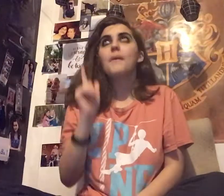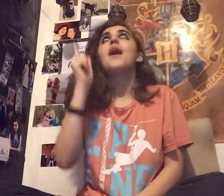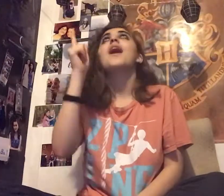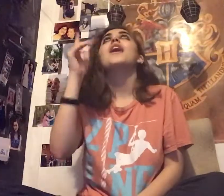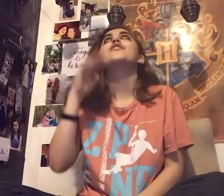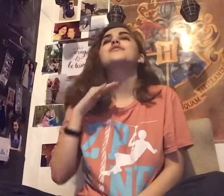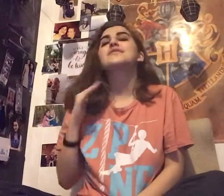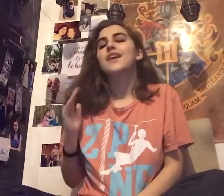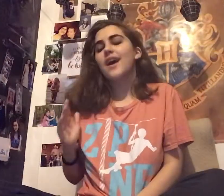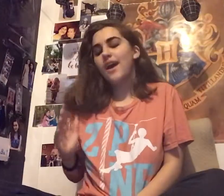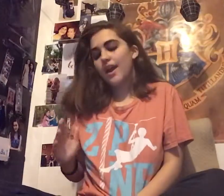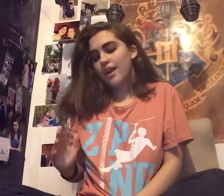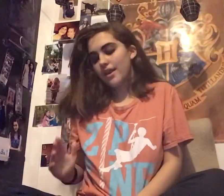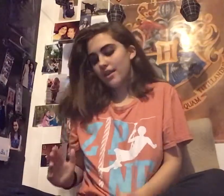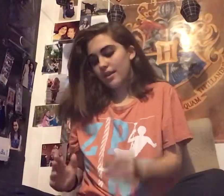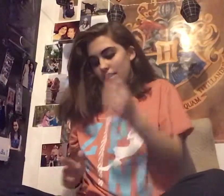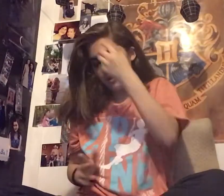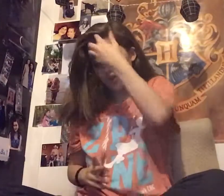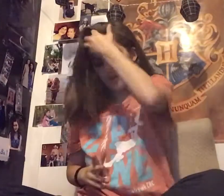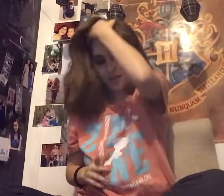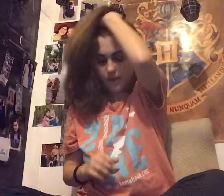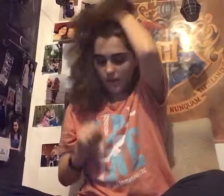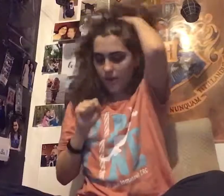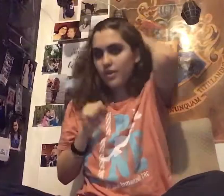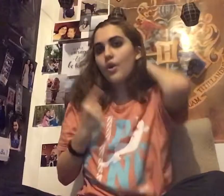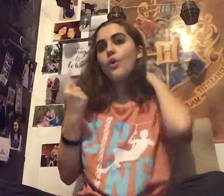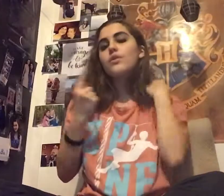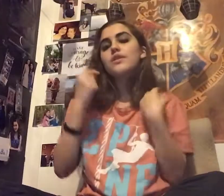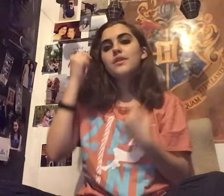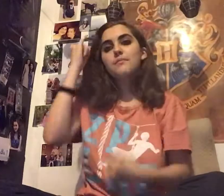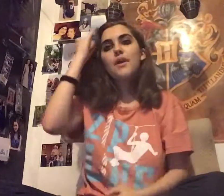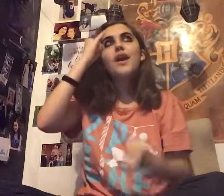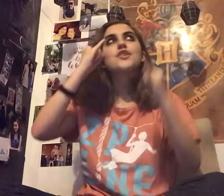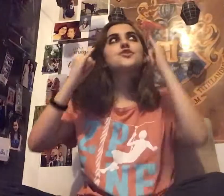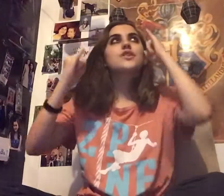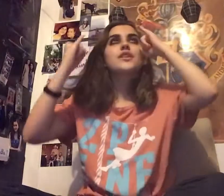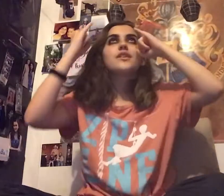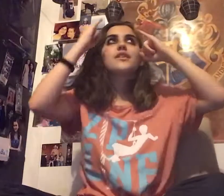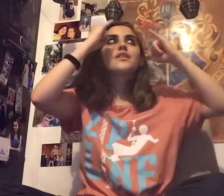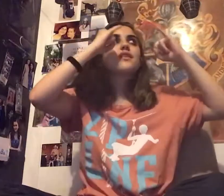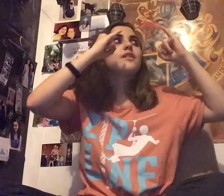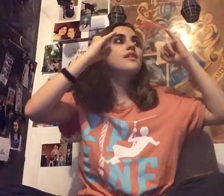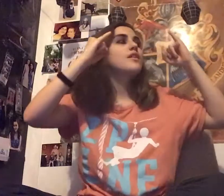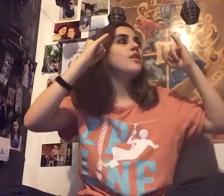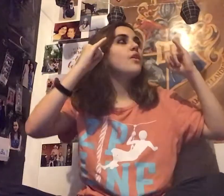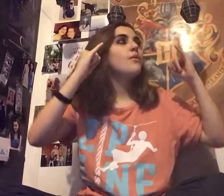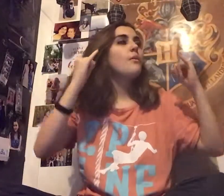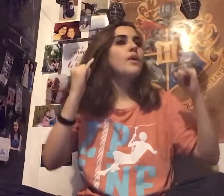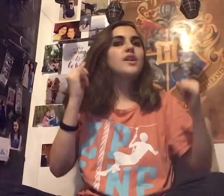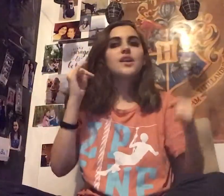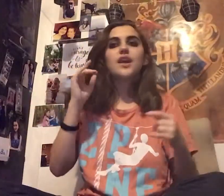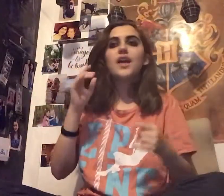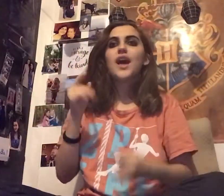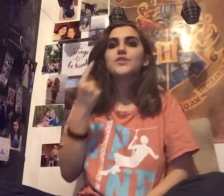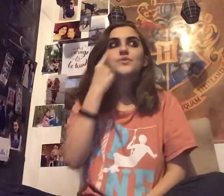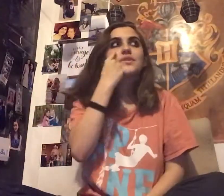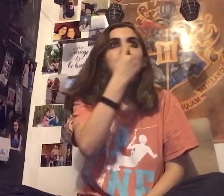walk by your side. I can only imagine what my eyes will